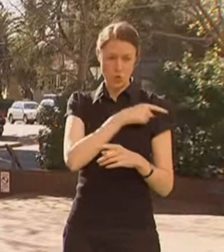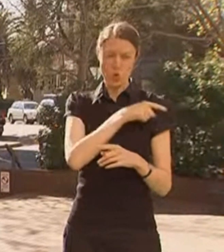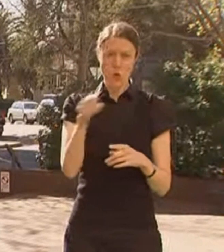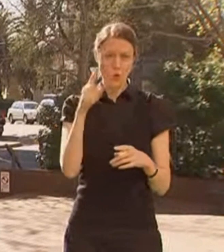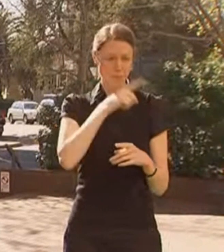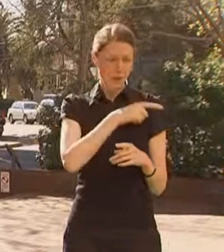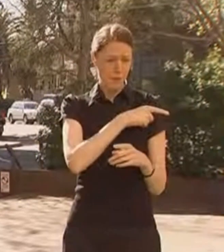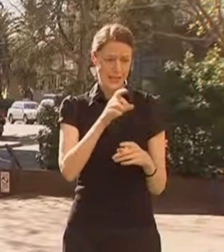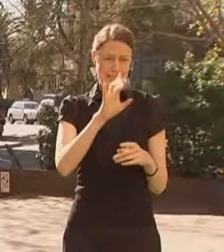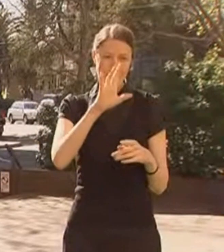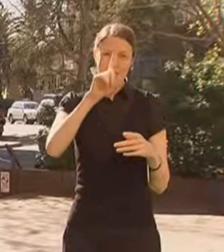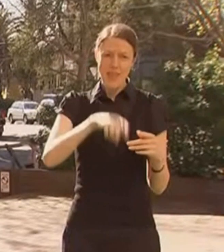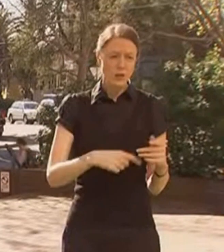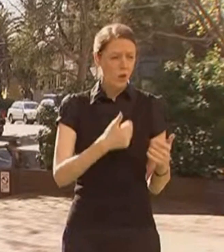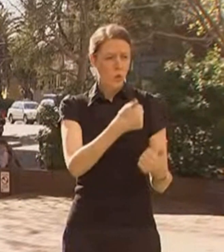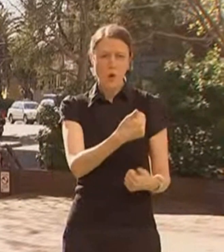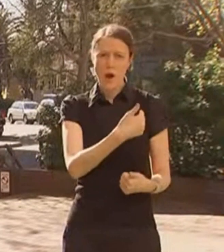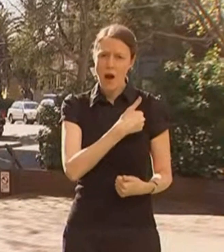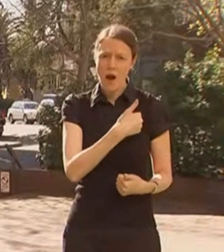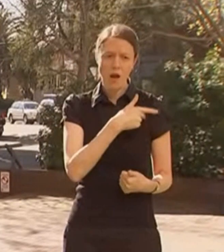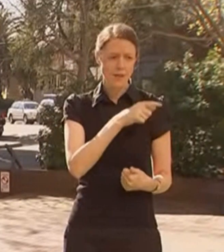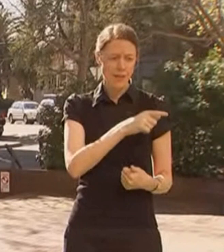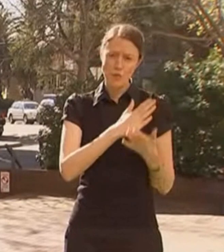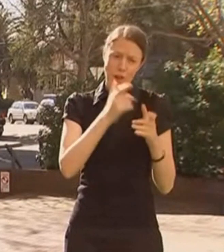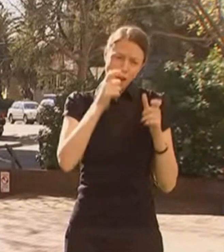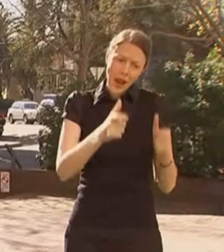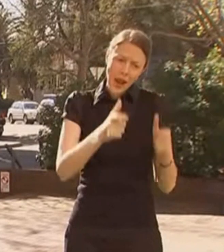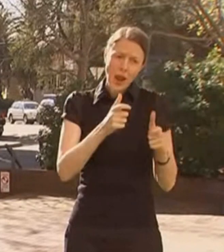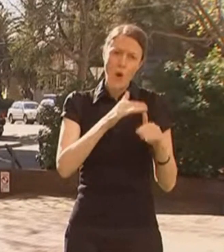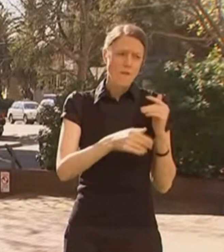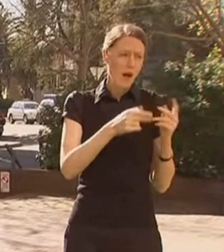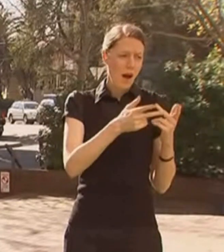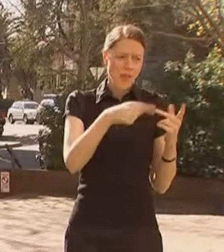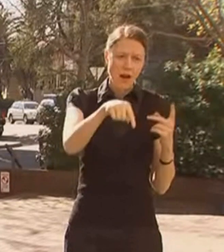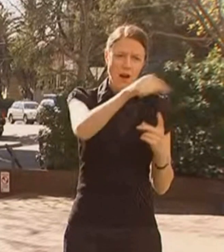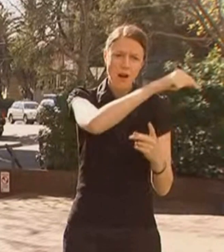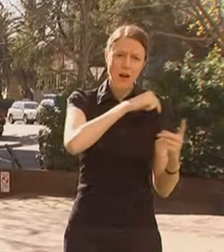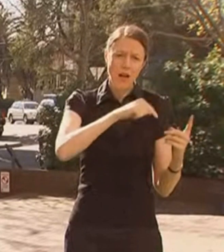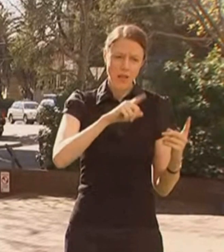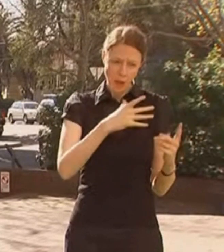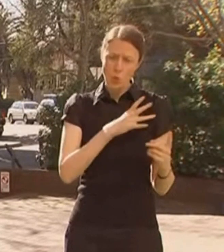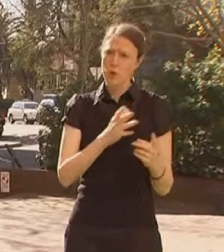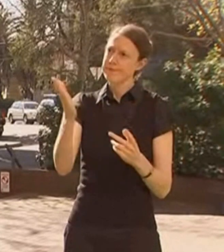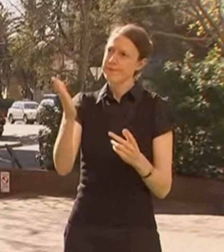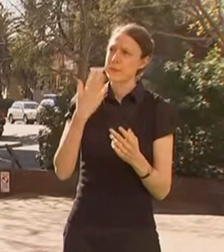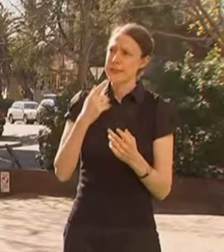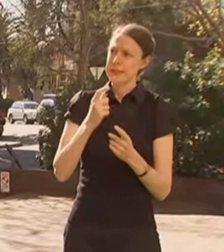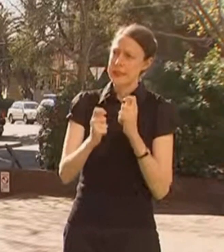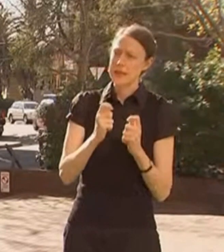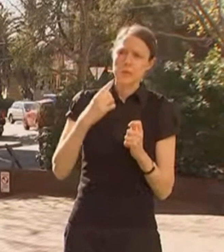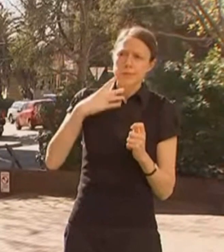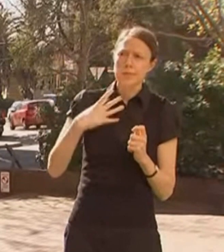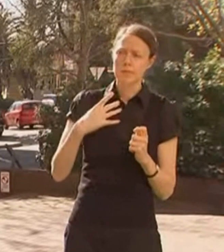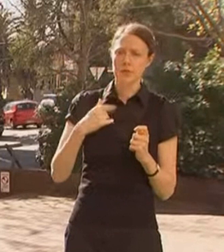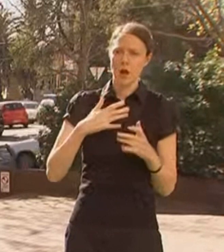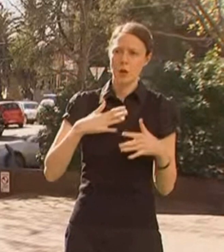dads. As Health Minister, I have to say that I am extremely concerned when 10,000, more than